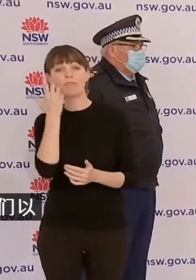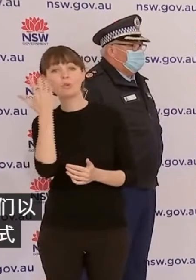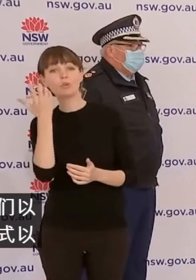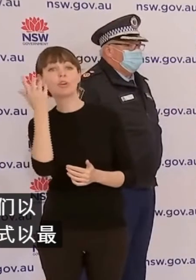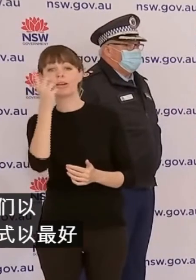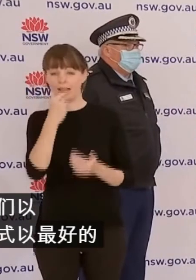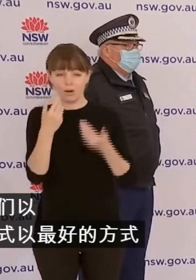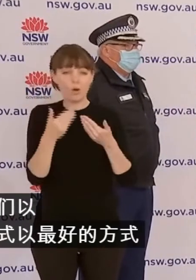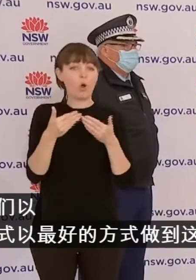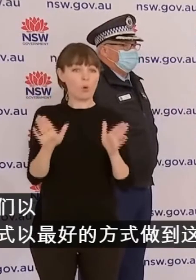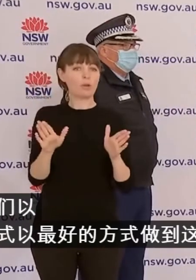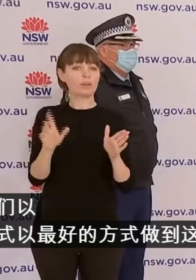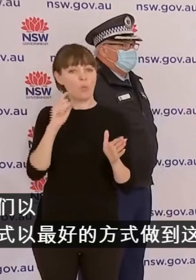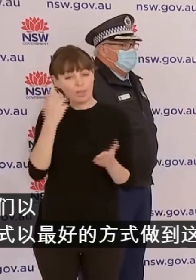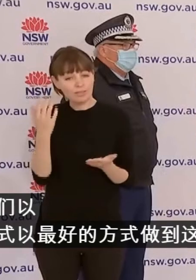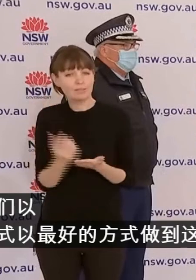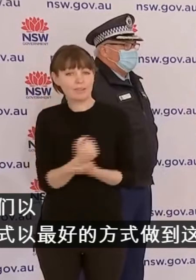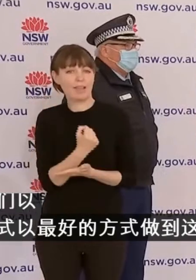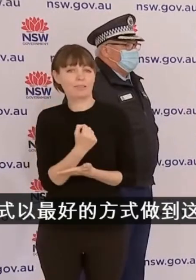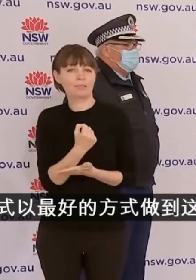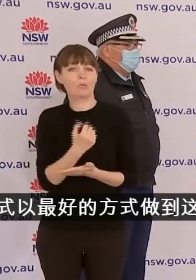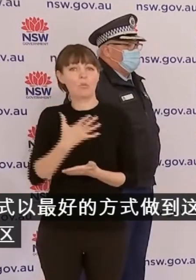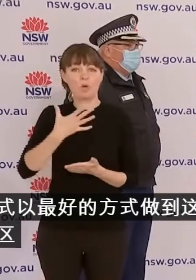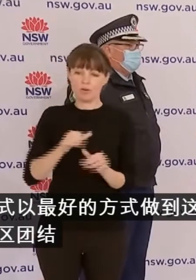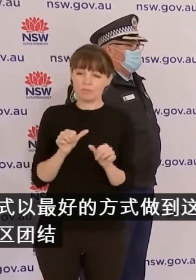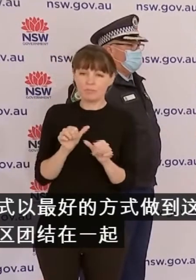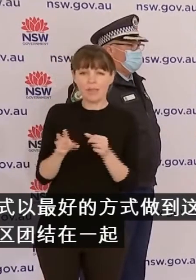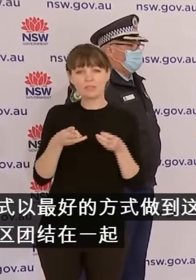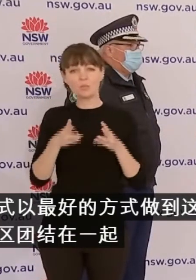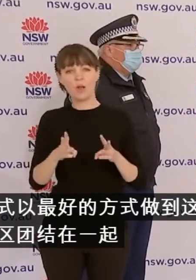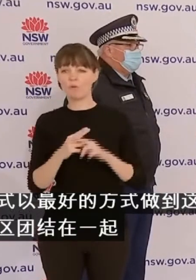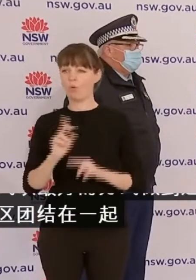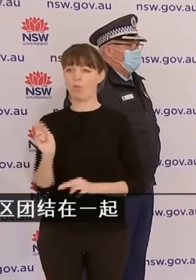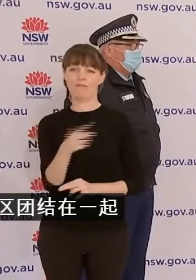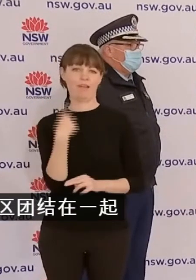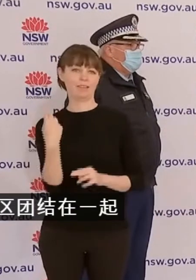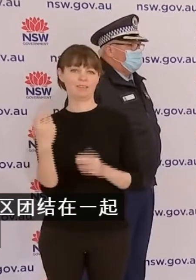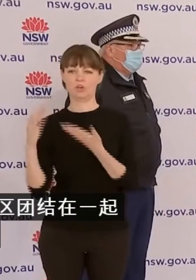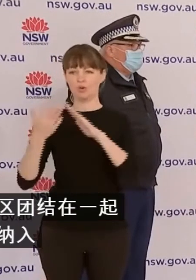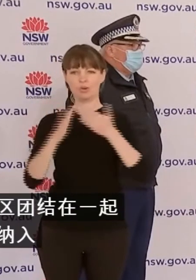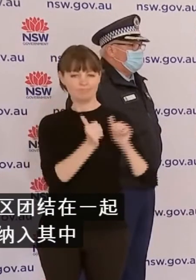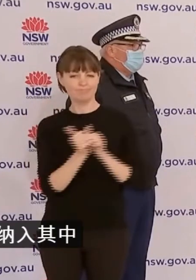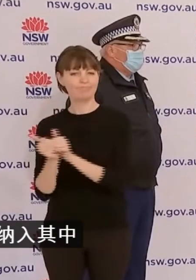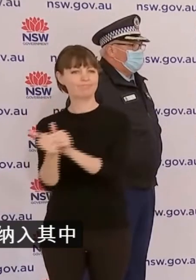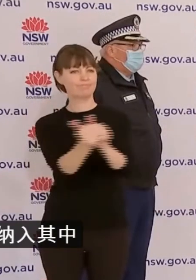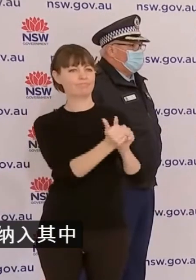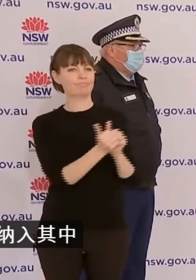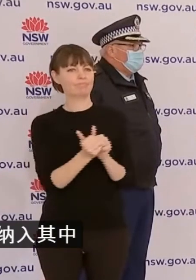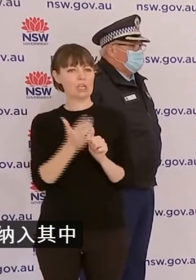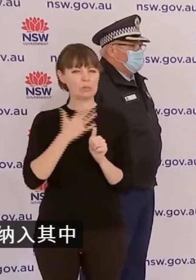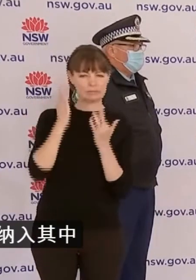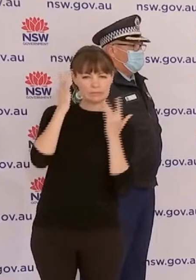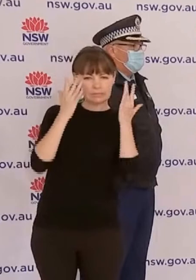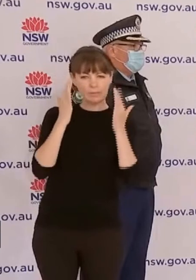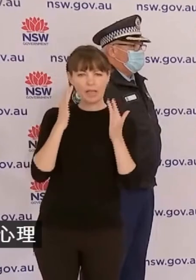safest possible way, in the best way that brings our community forward together, and also which takes everything into consideration,